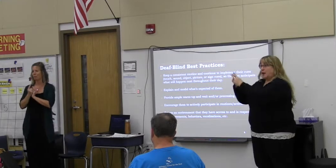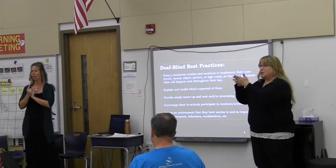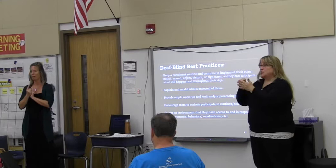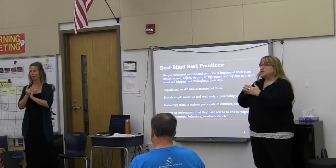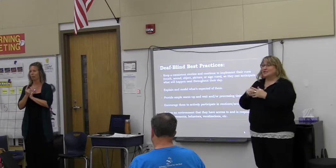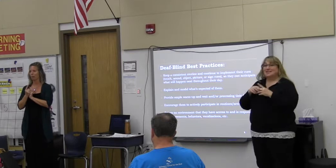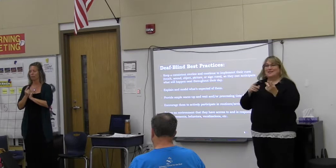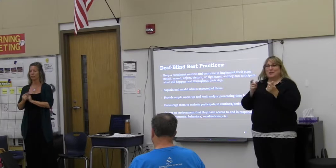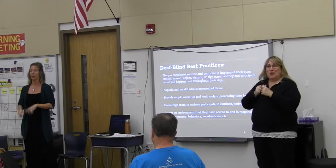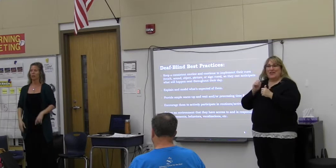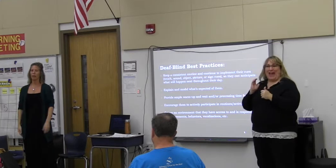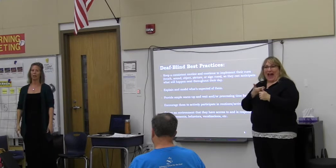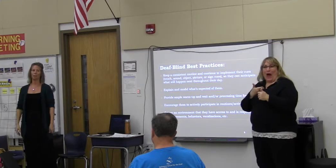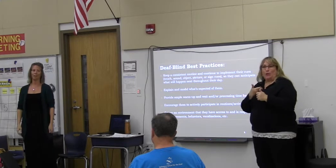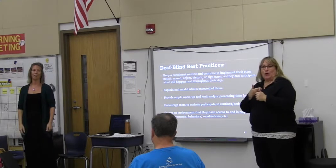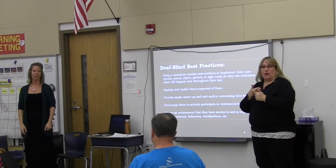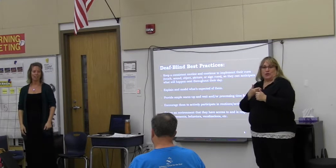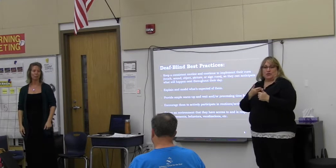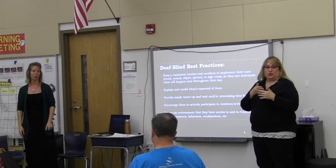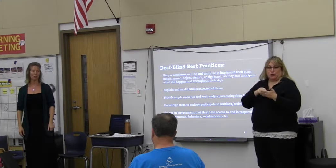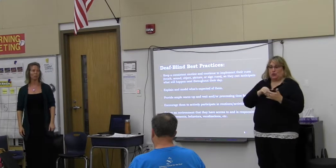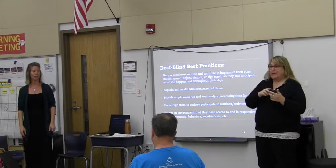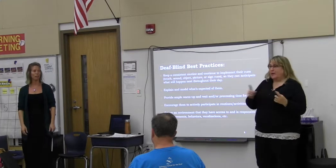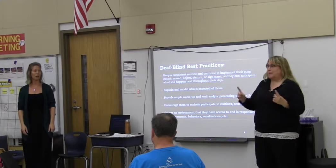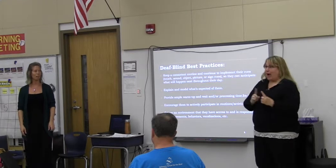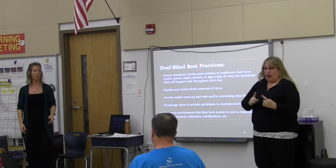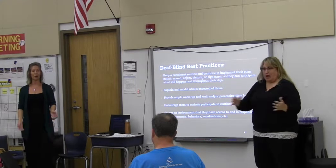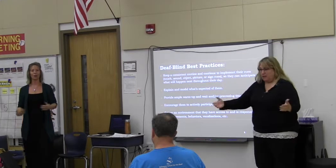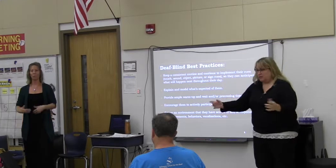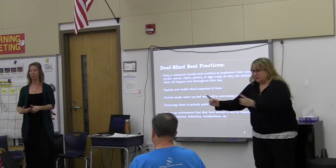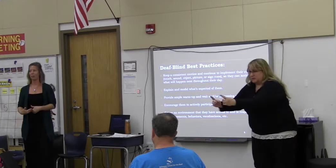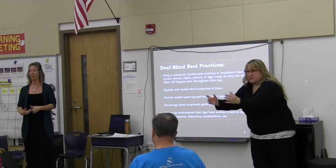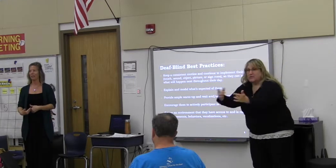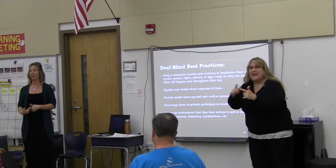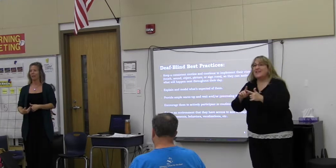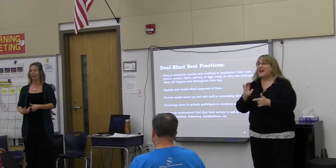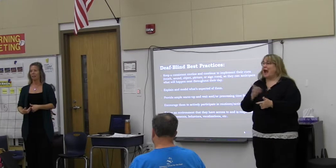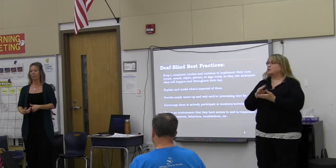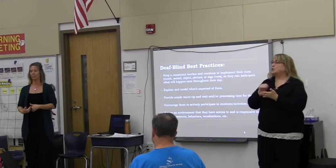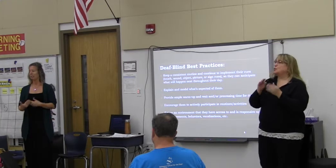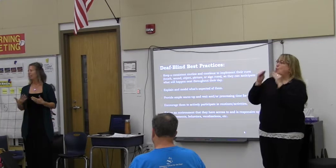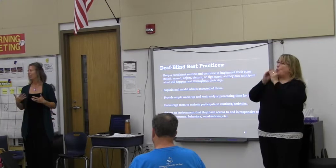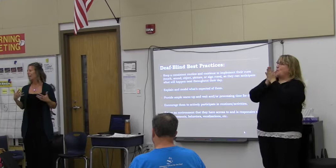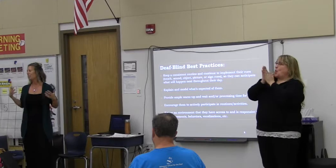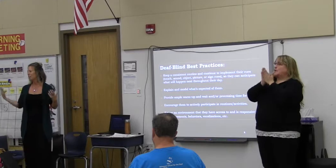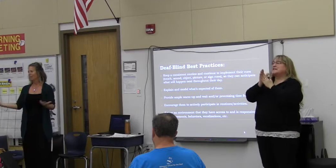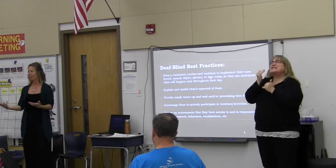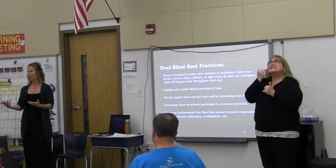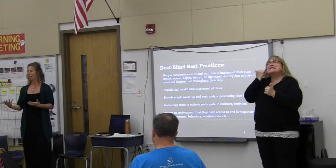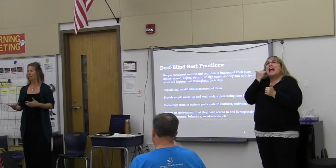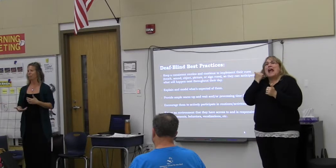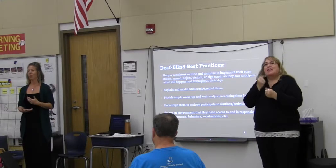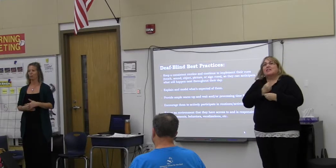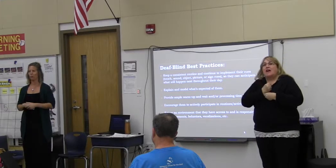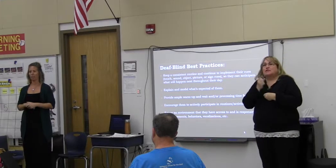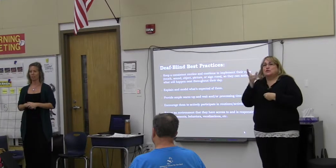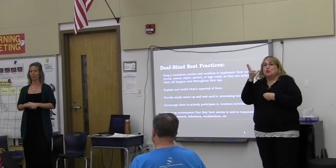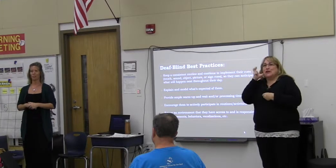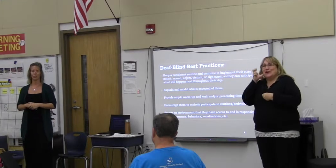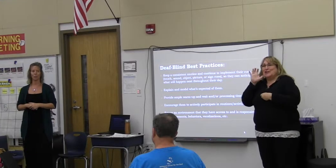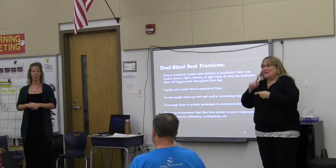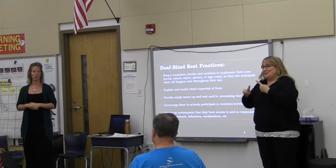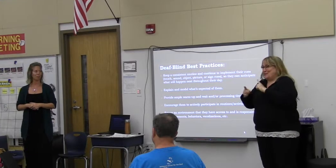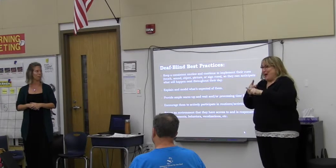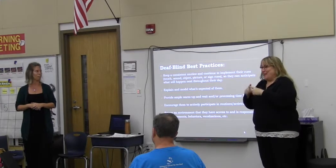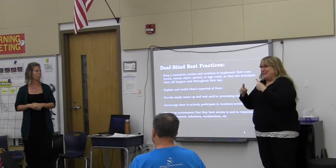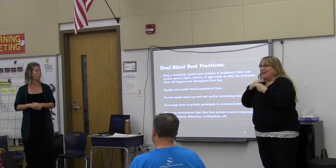a peer with one of our little ones, that's wonderful. And a lot of our kids are motivated. Stan loves to hear his peers' voices. That's